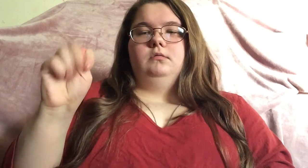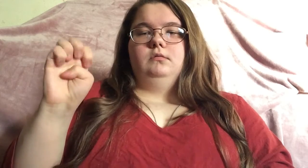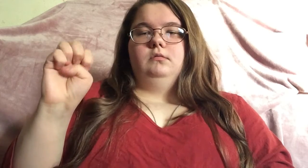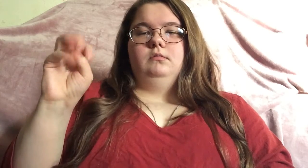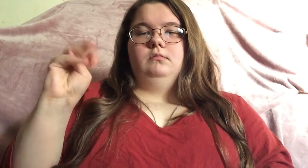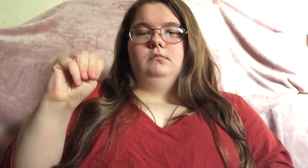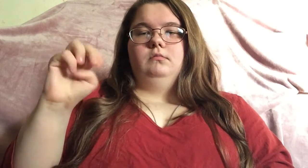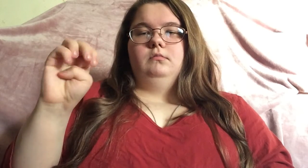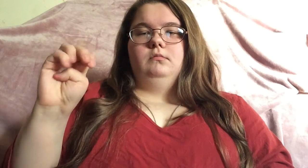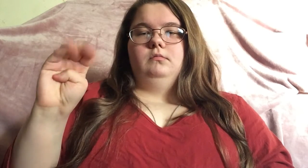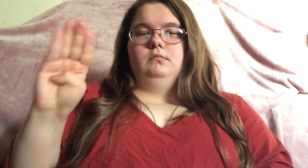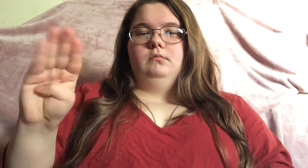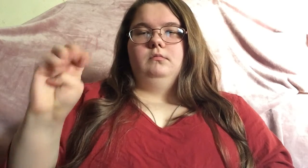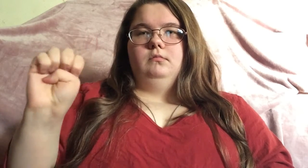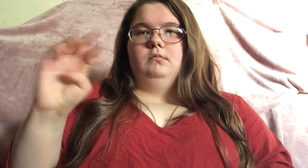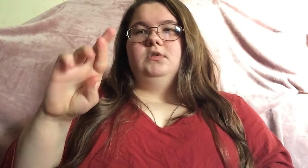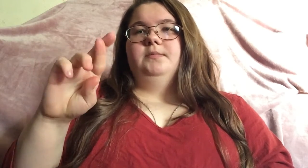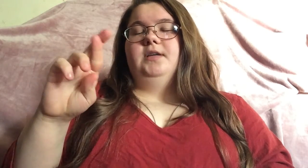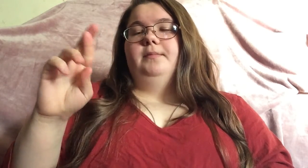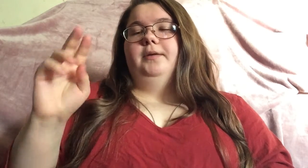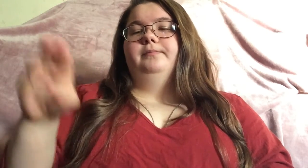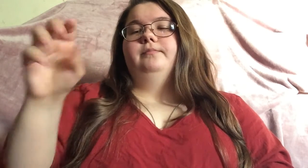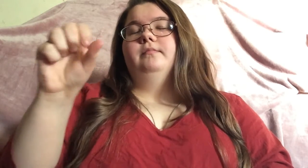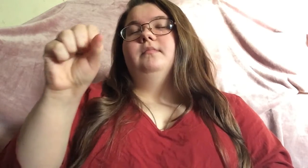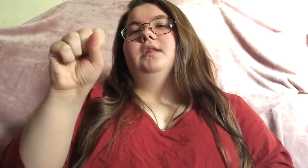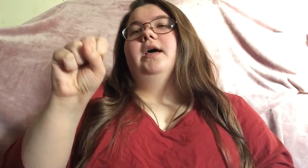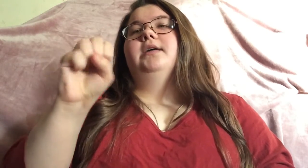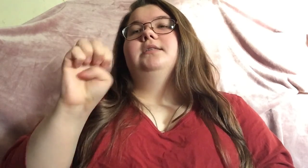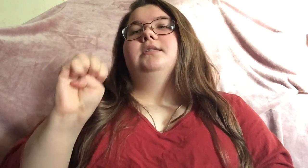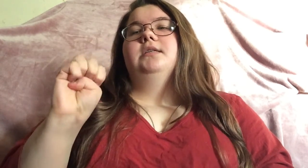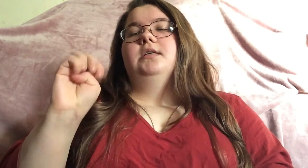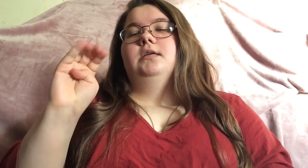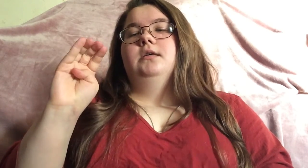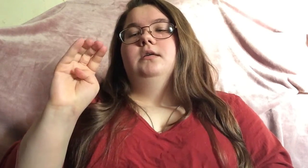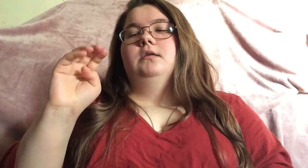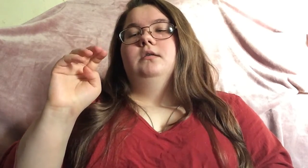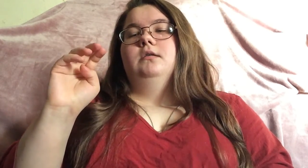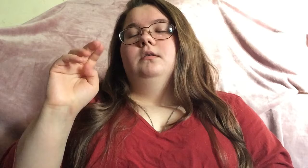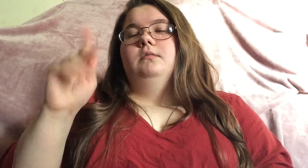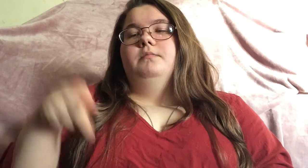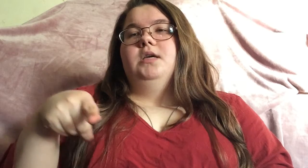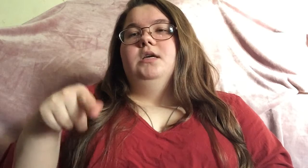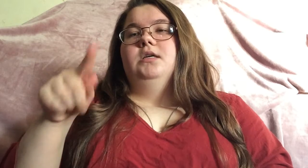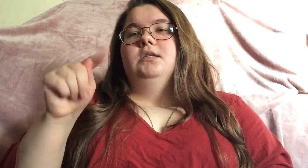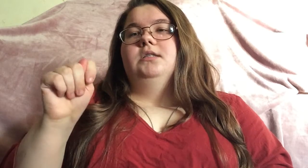-s